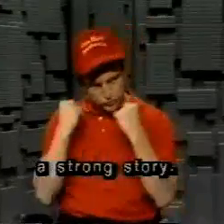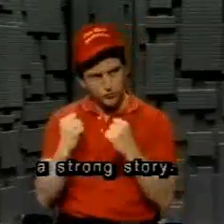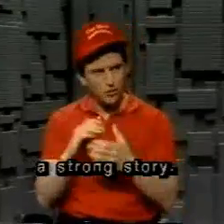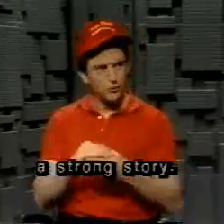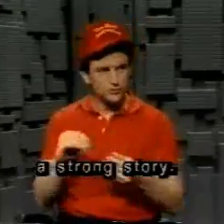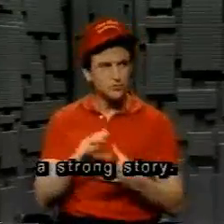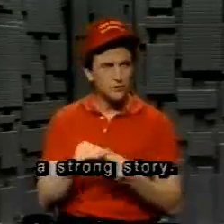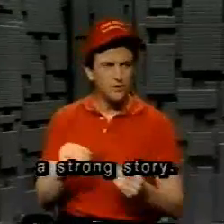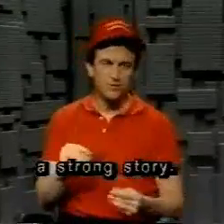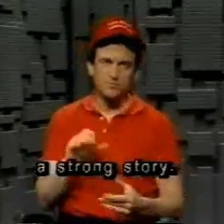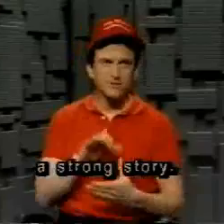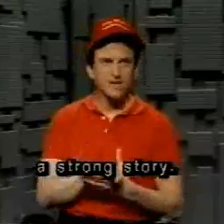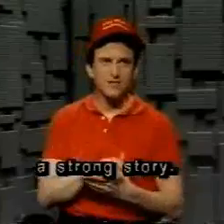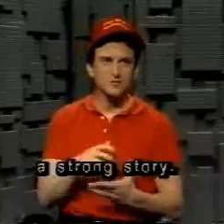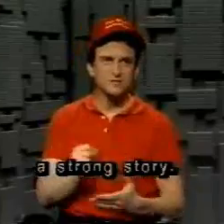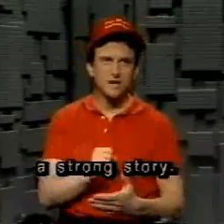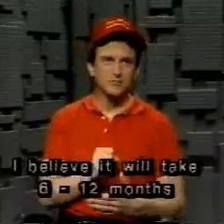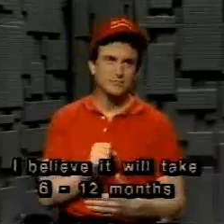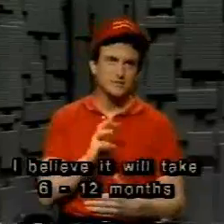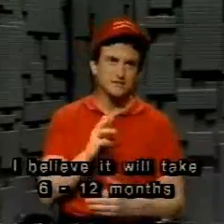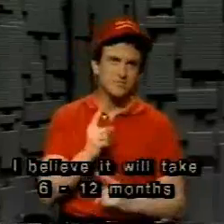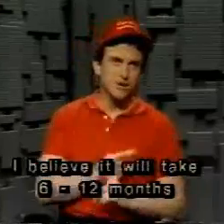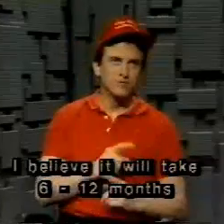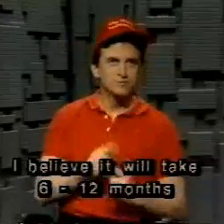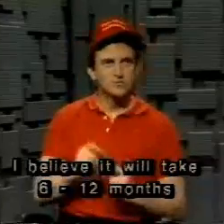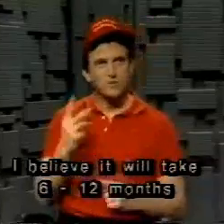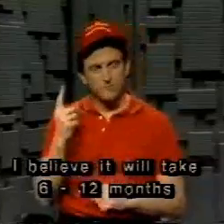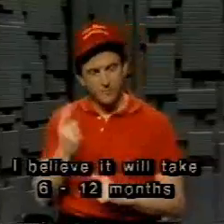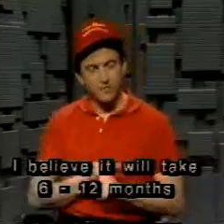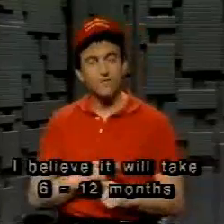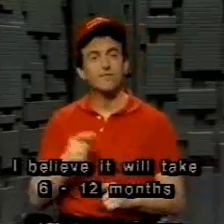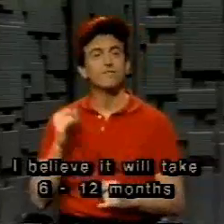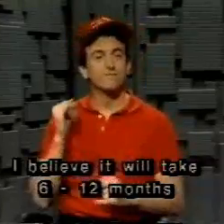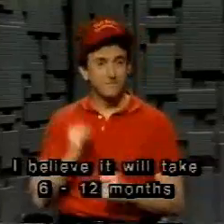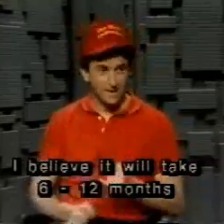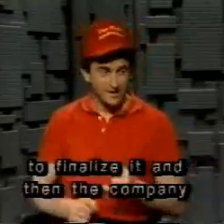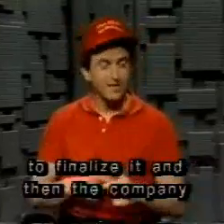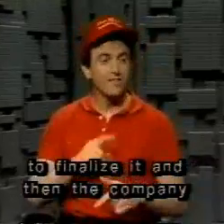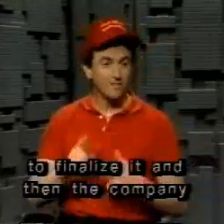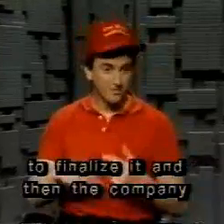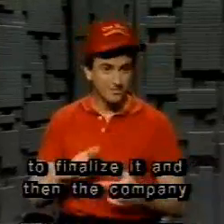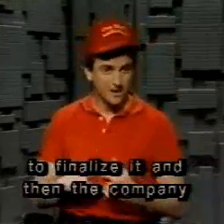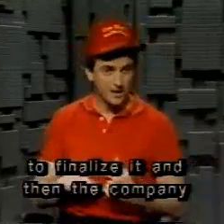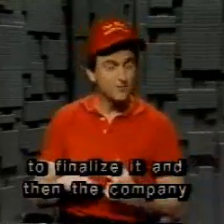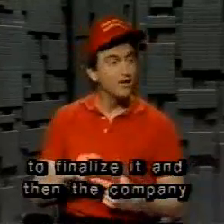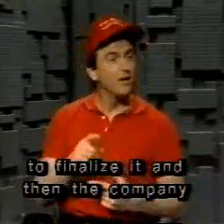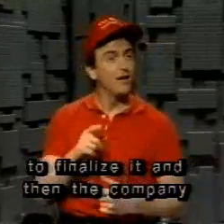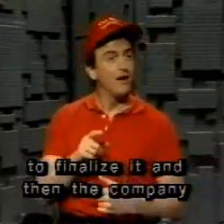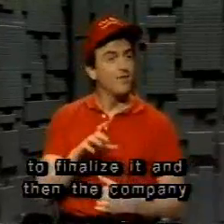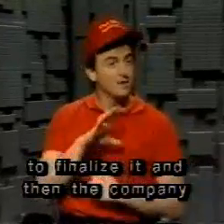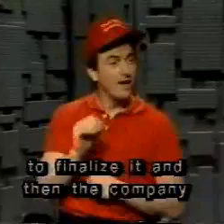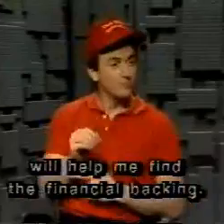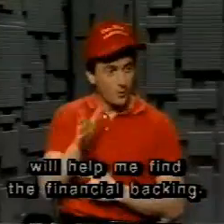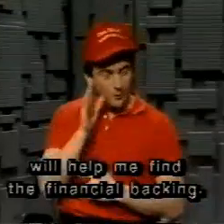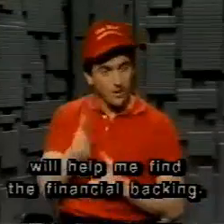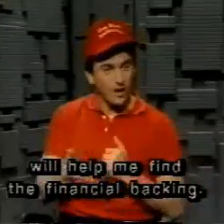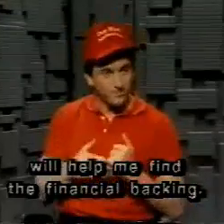strong story. I believe it will take 6 to 12 months to finalize it, and then the company will help me find the